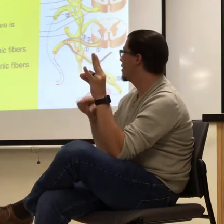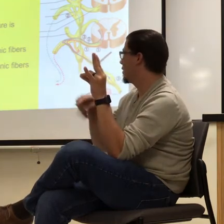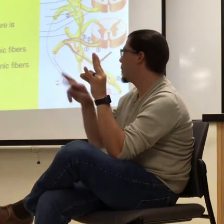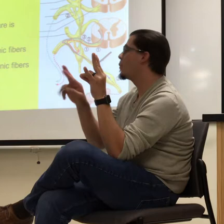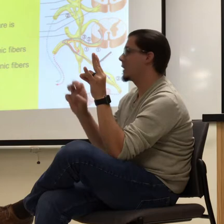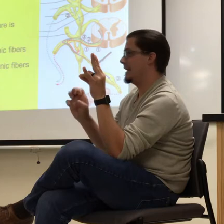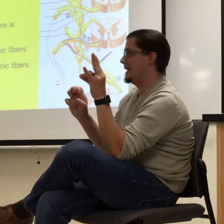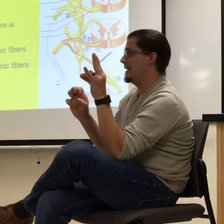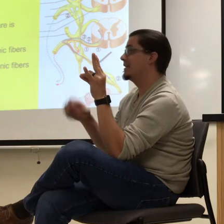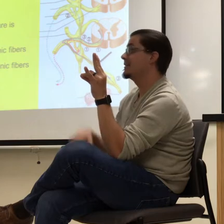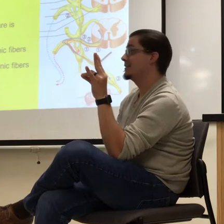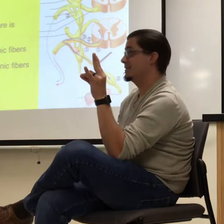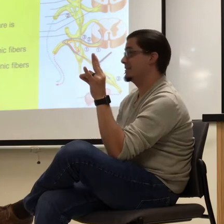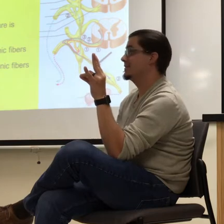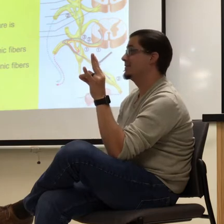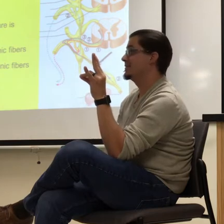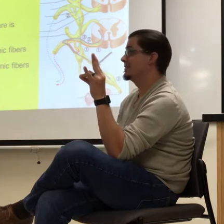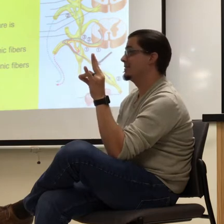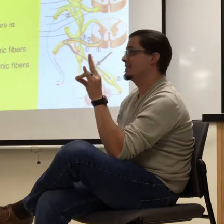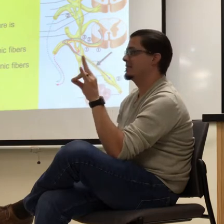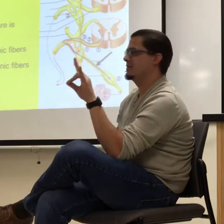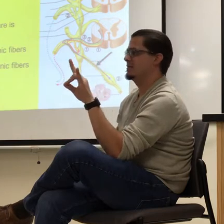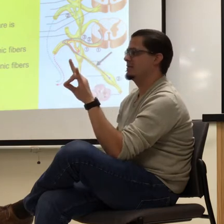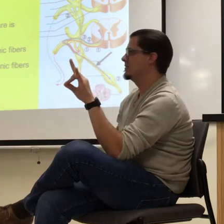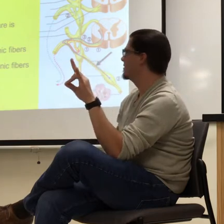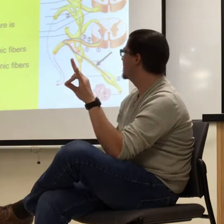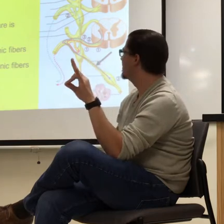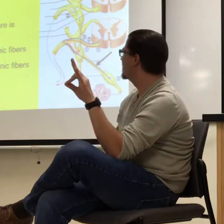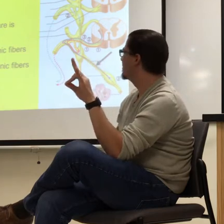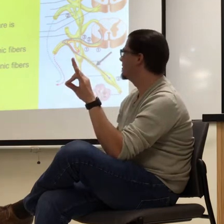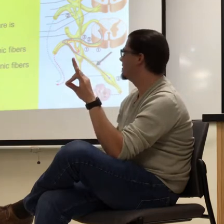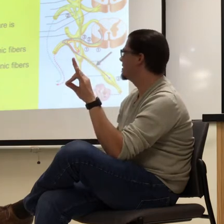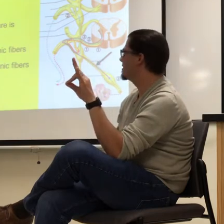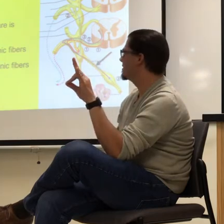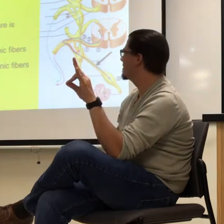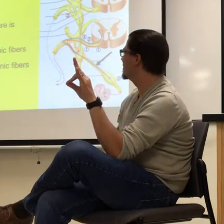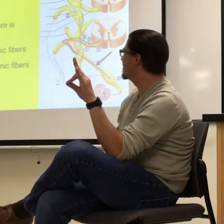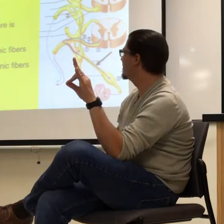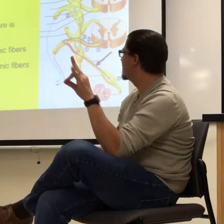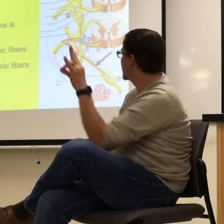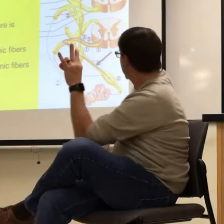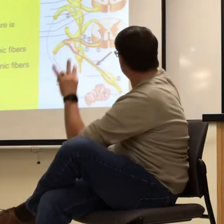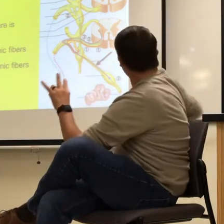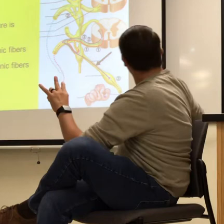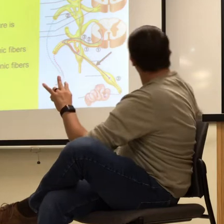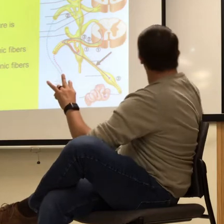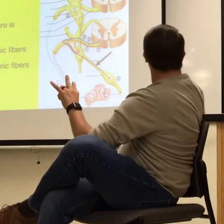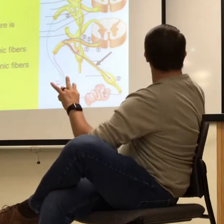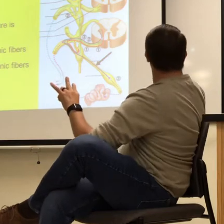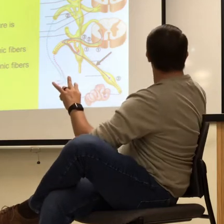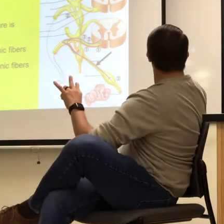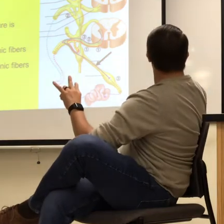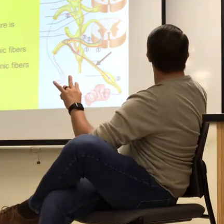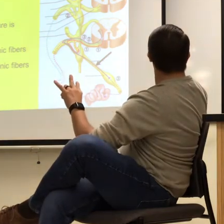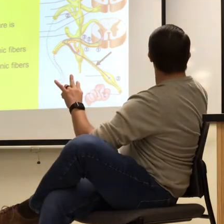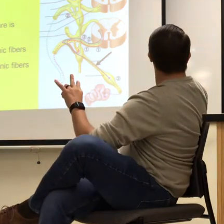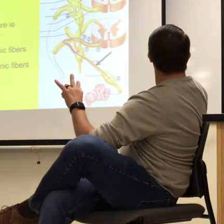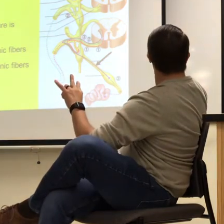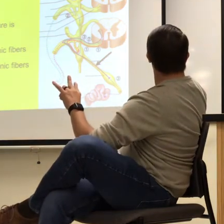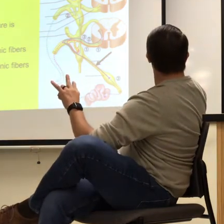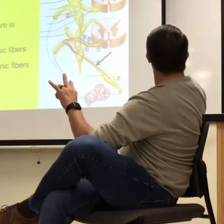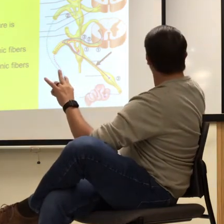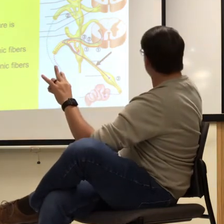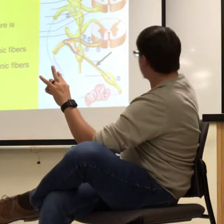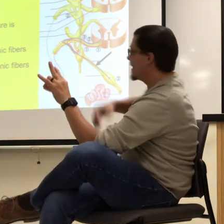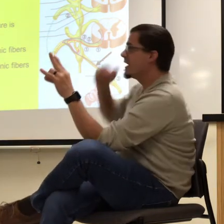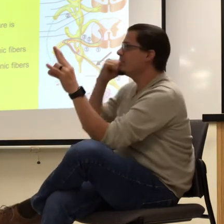preganglionic fibers. Preganglionic fibers, choice A. So if you're not seeing that, follow the purple